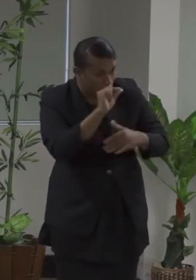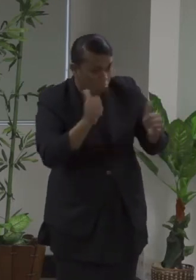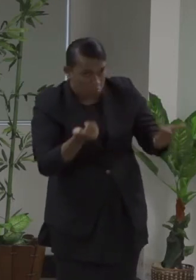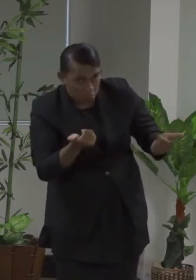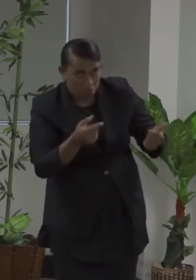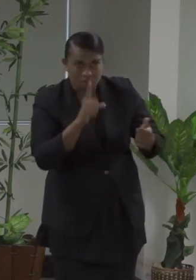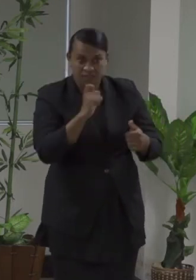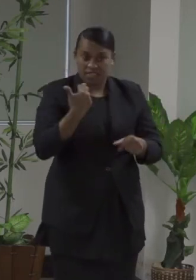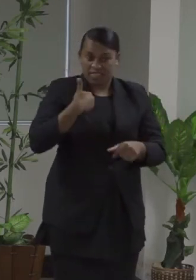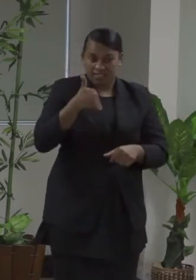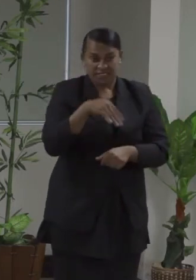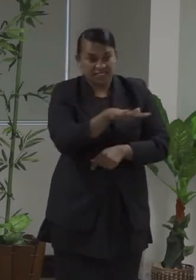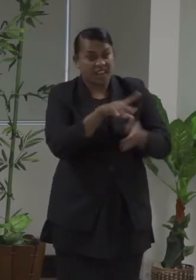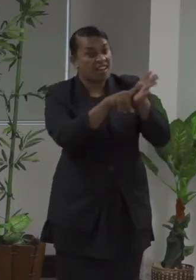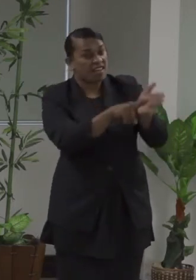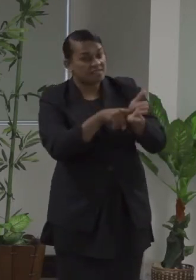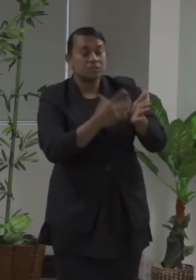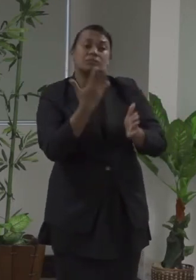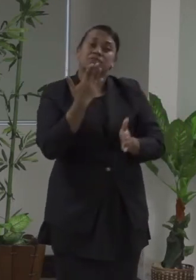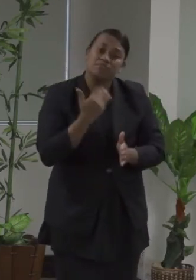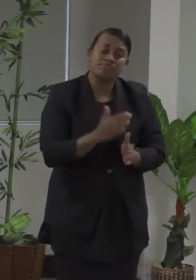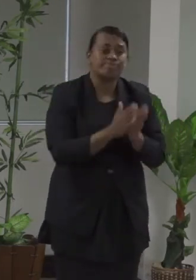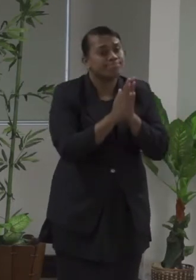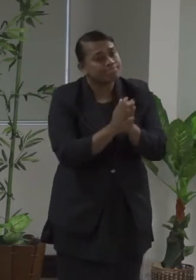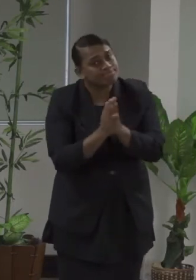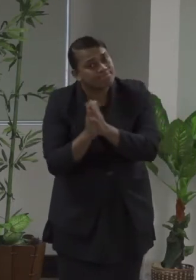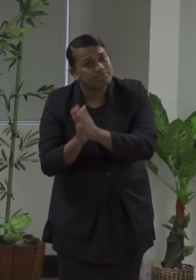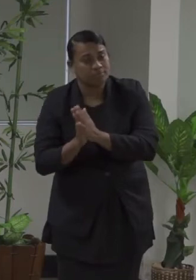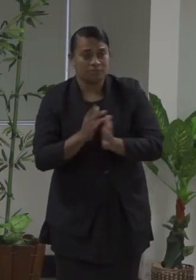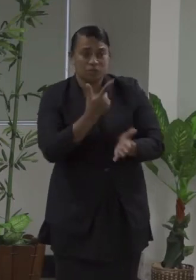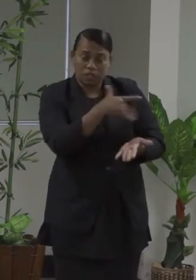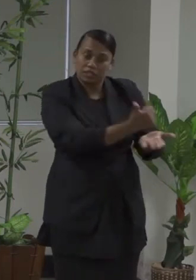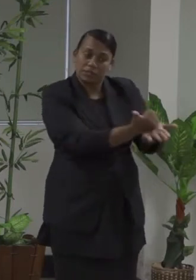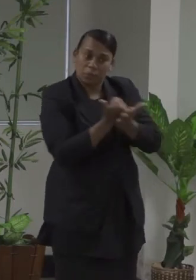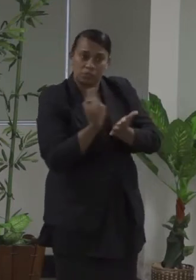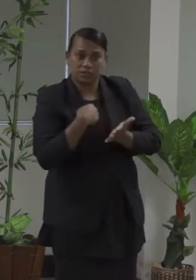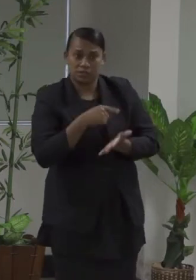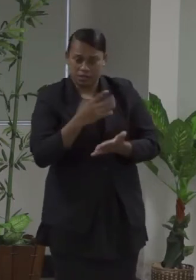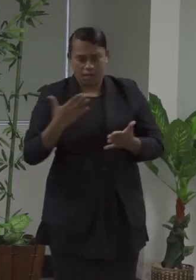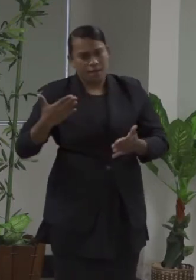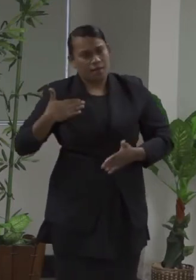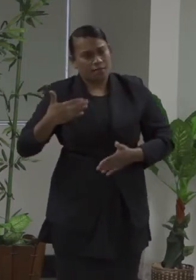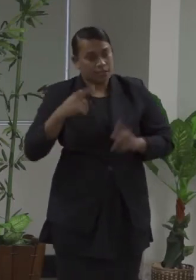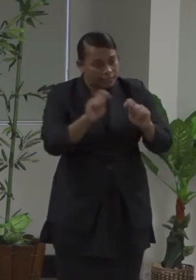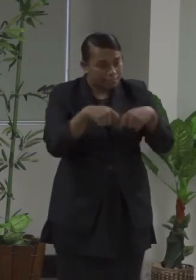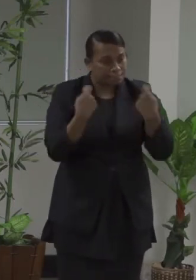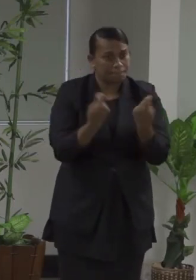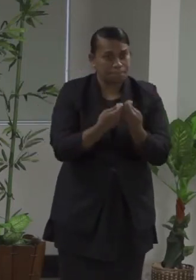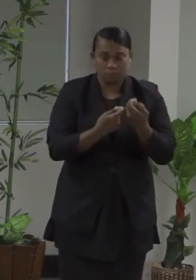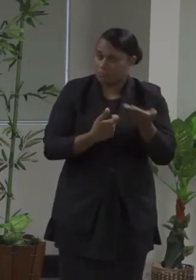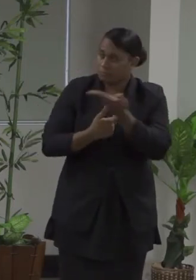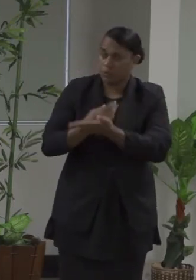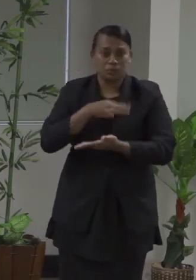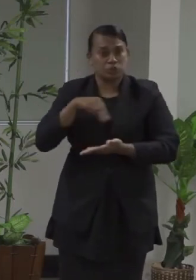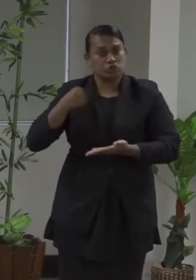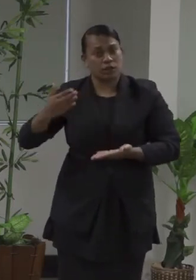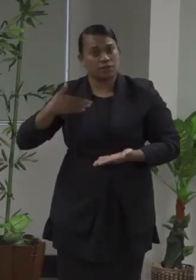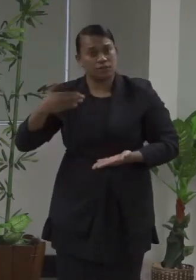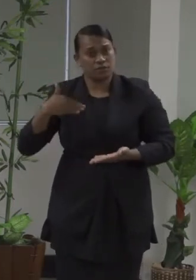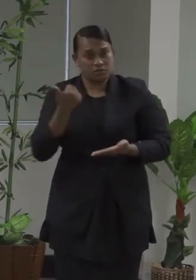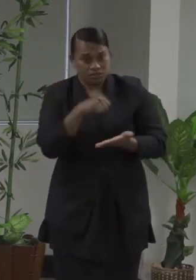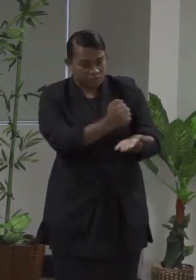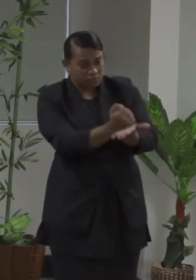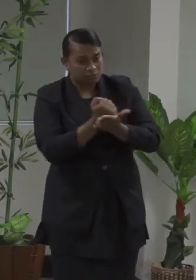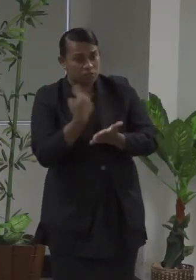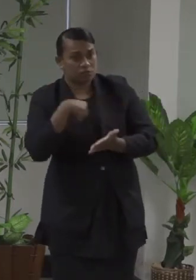to work hand in hand with our health team to support us and assist us to get the coverage